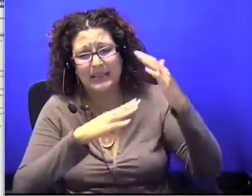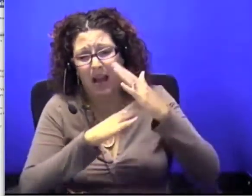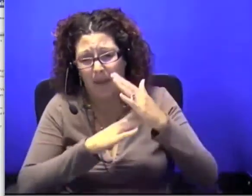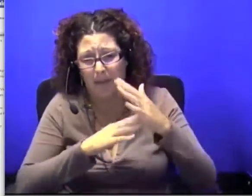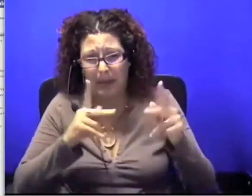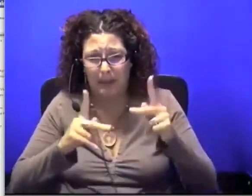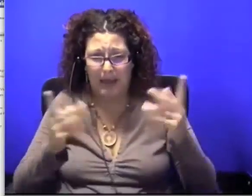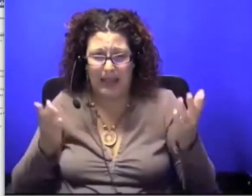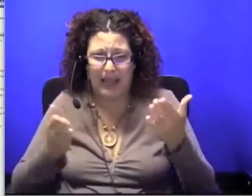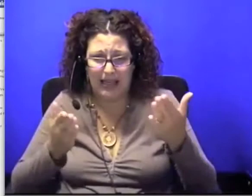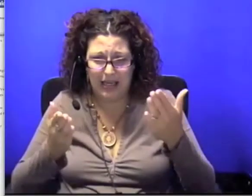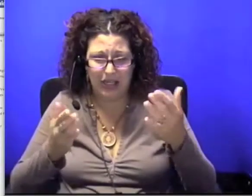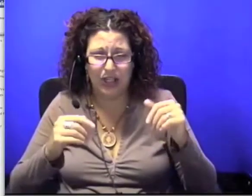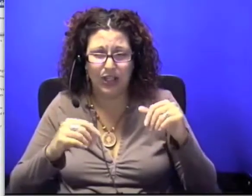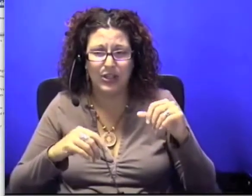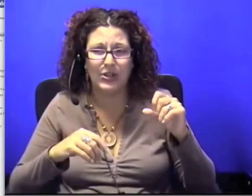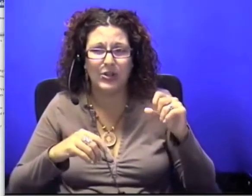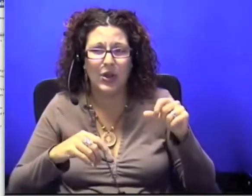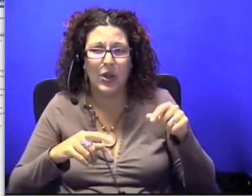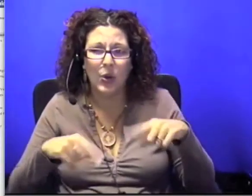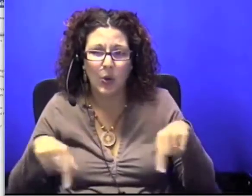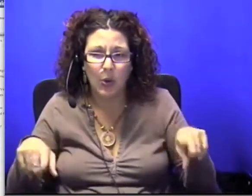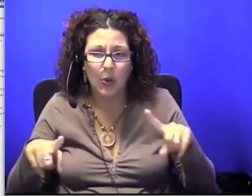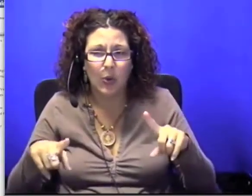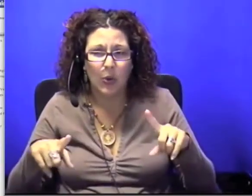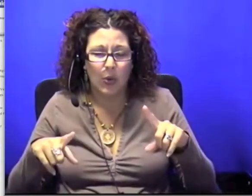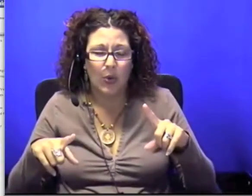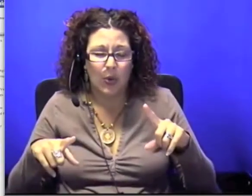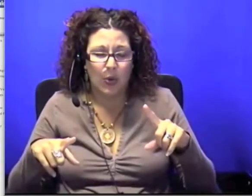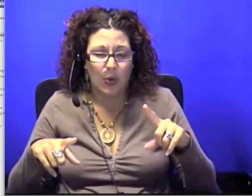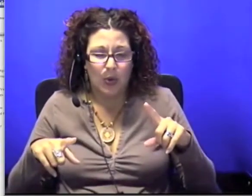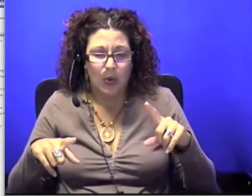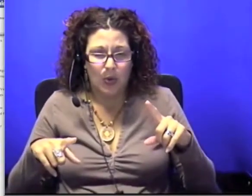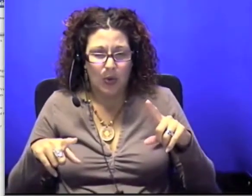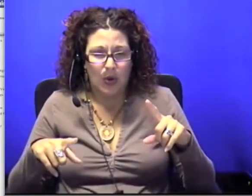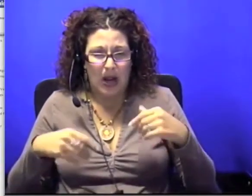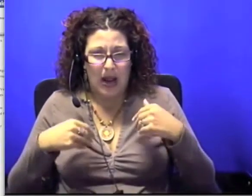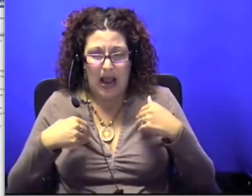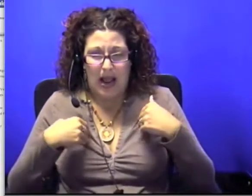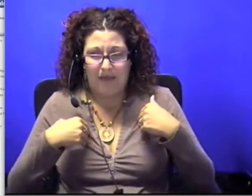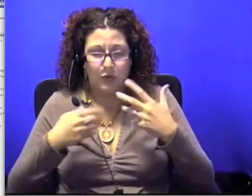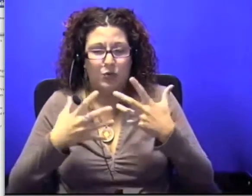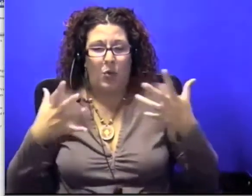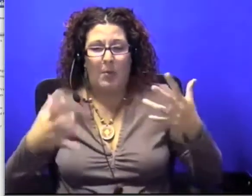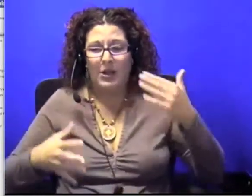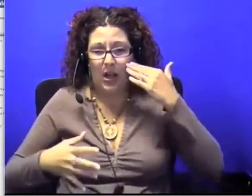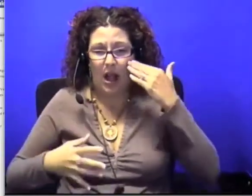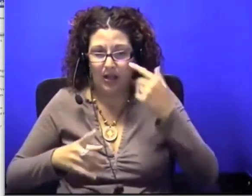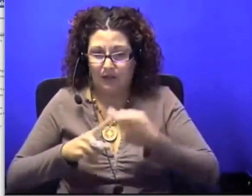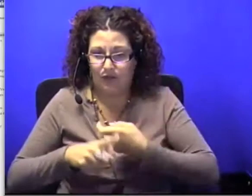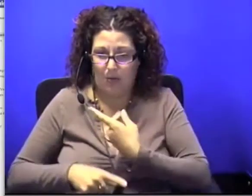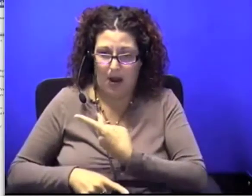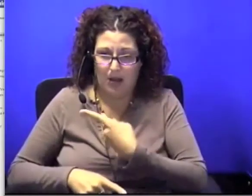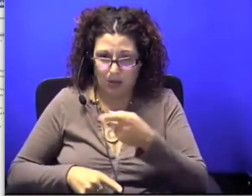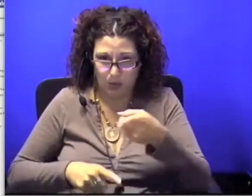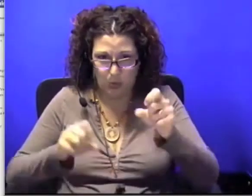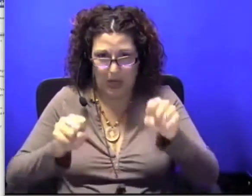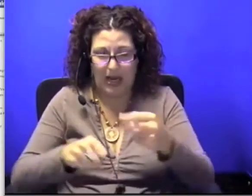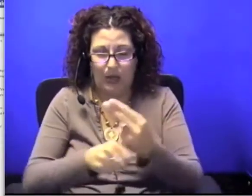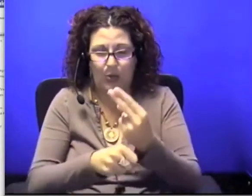is just so phenomenal that you get to use, all right, and that Mr. Allen would come on board